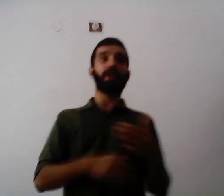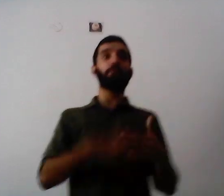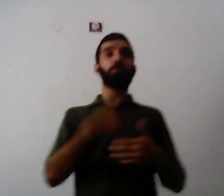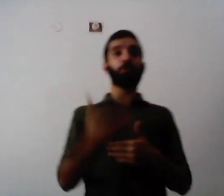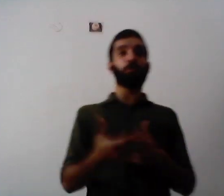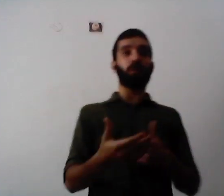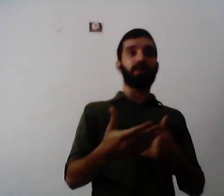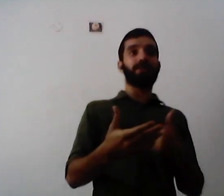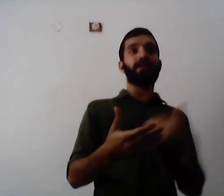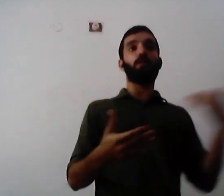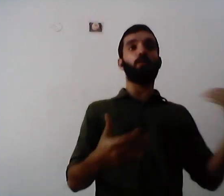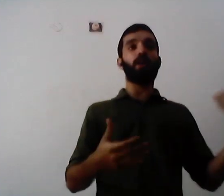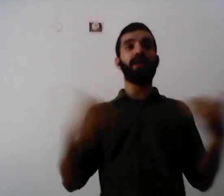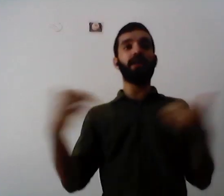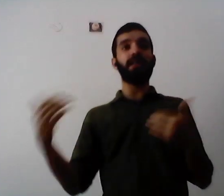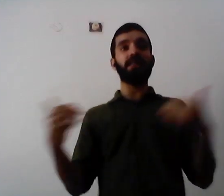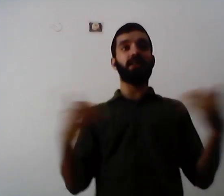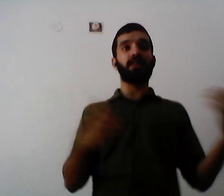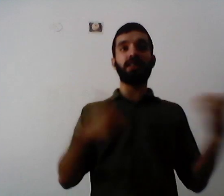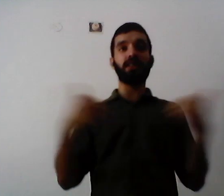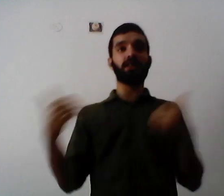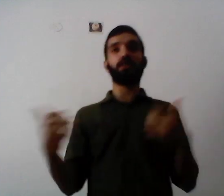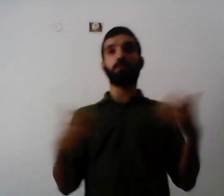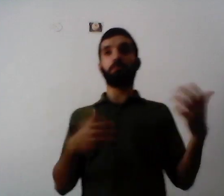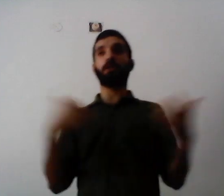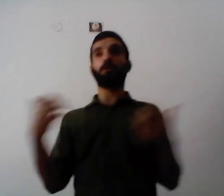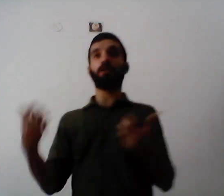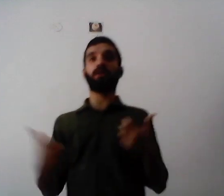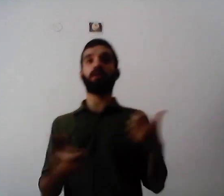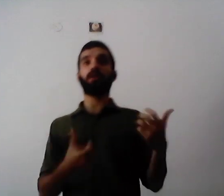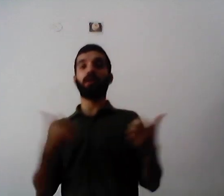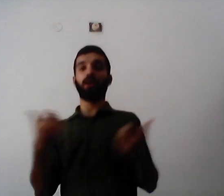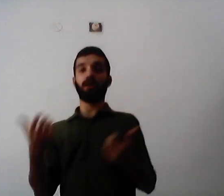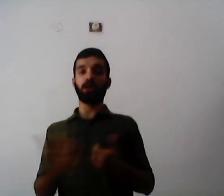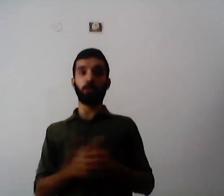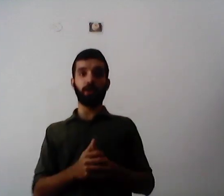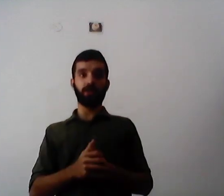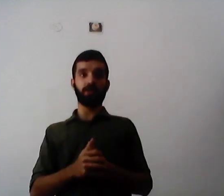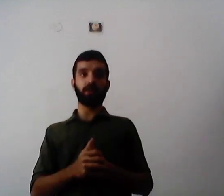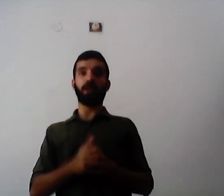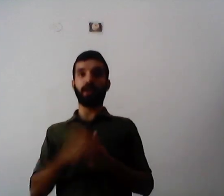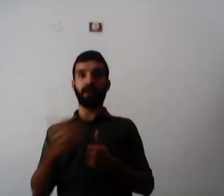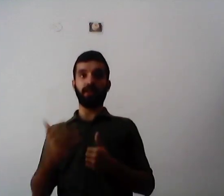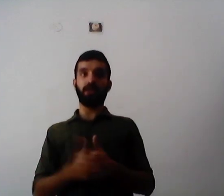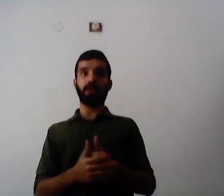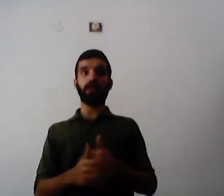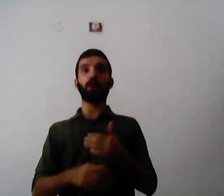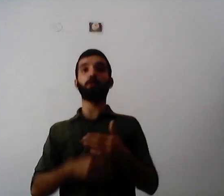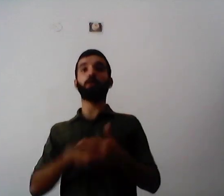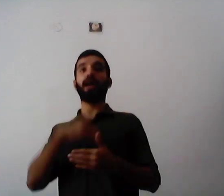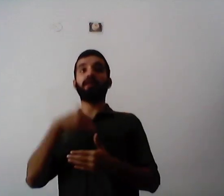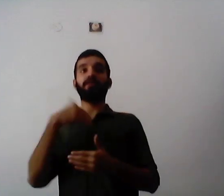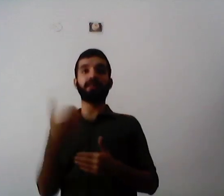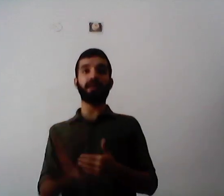able to understand why these particular situations are arising. Right now you have a